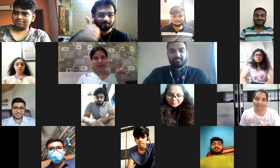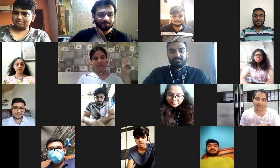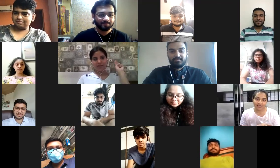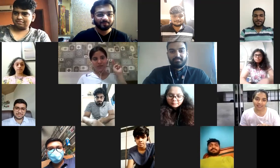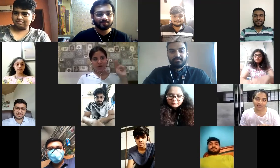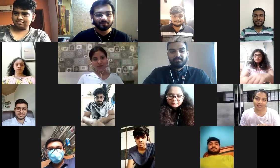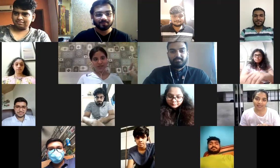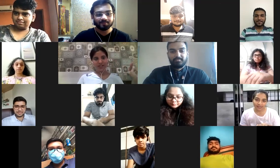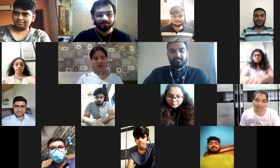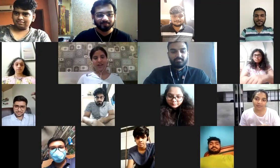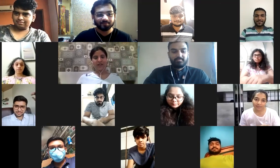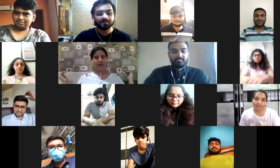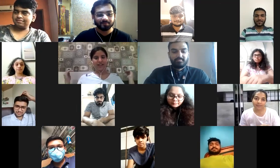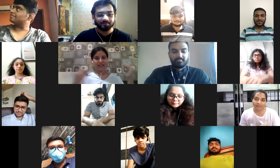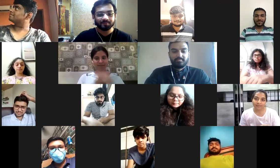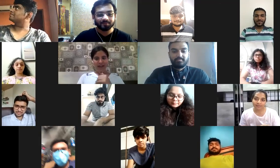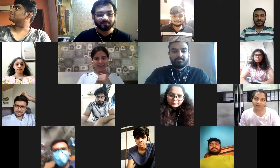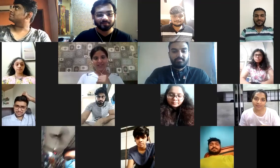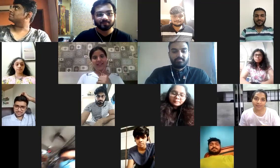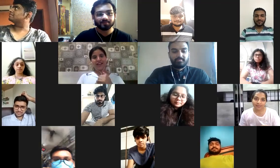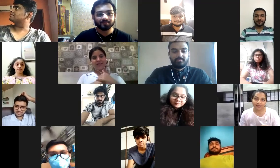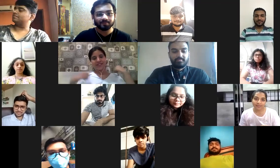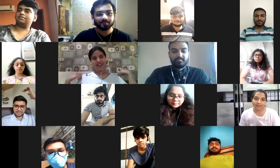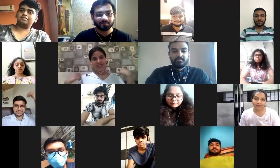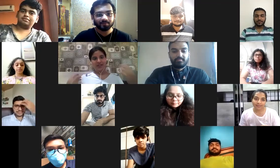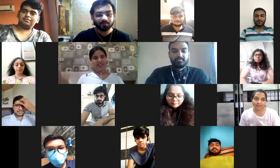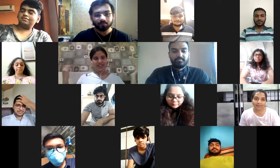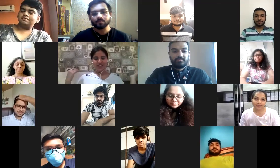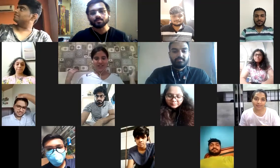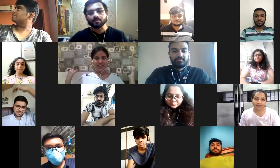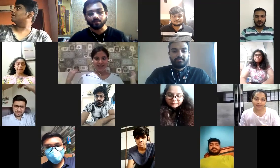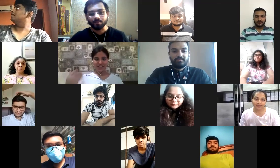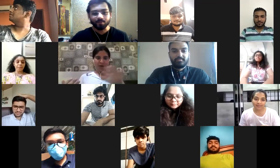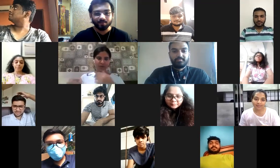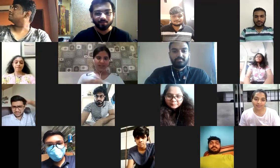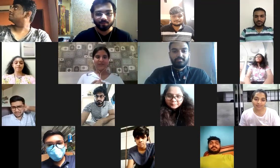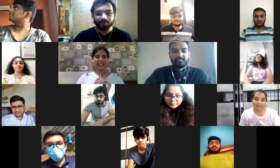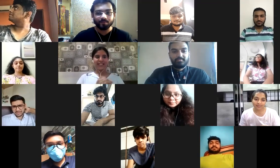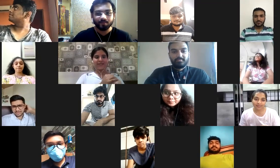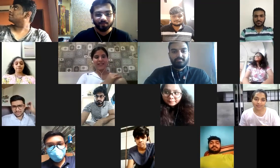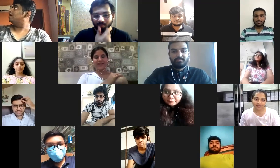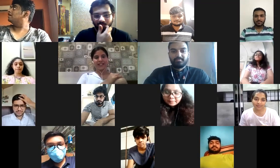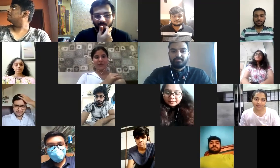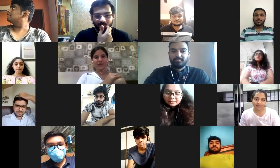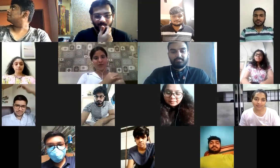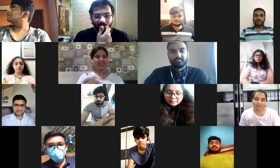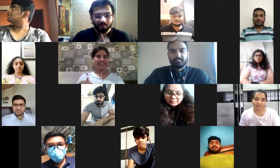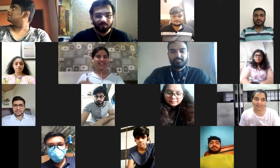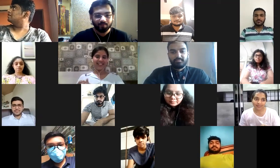members want to rejoin or get back here, we are here. The registrations are still open. Please feel free to join in.